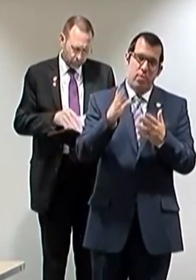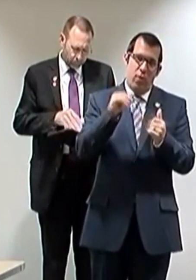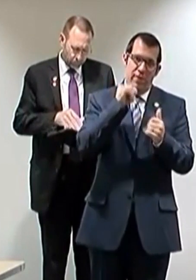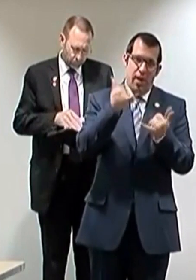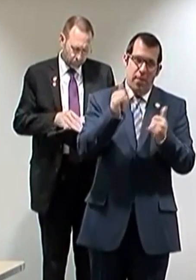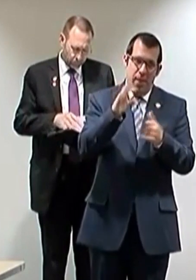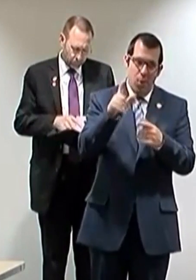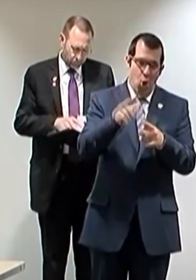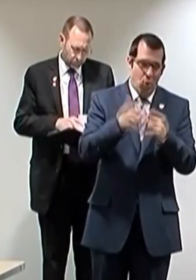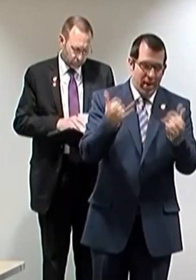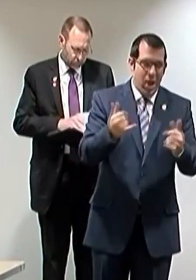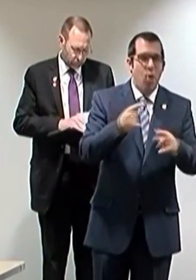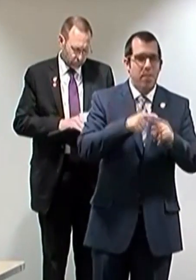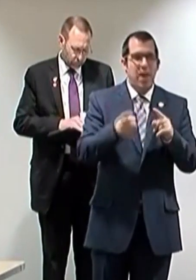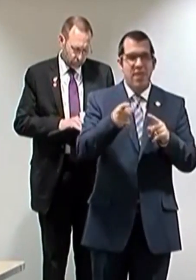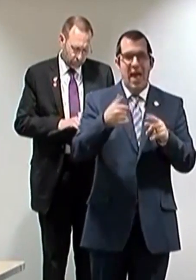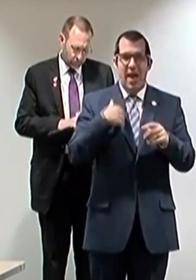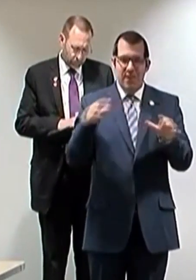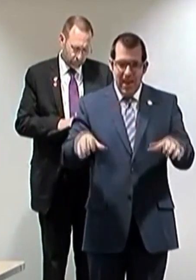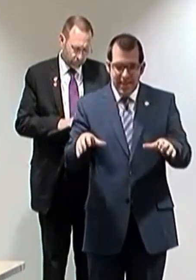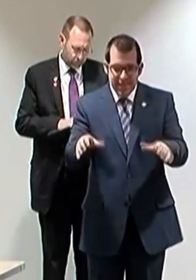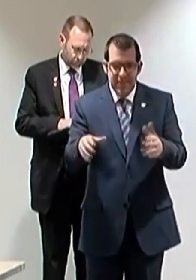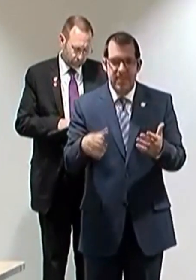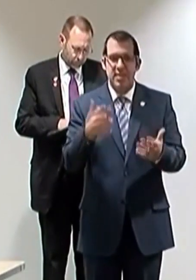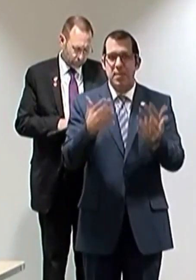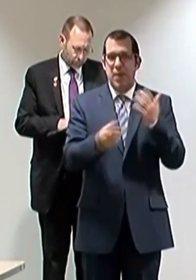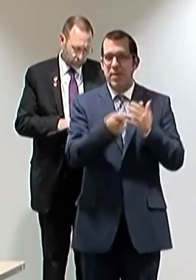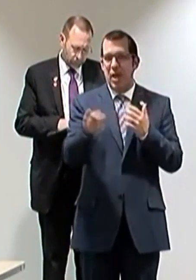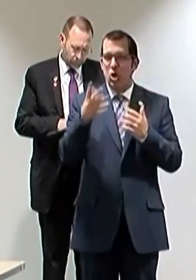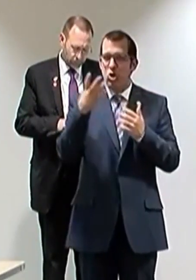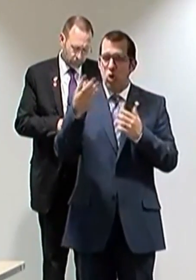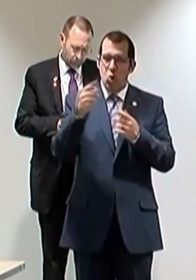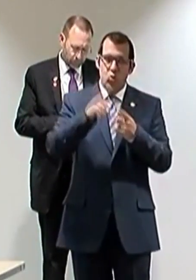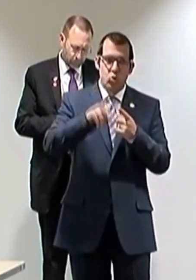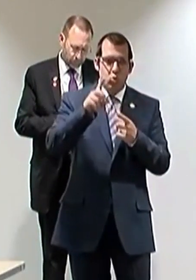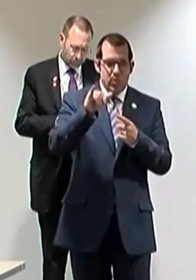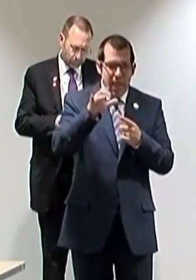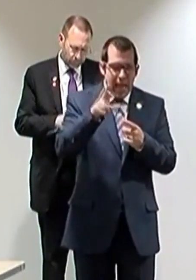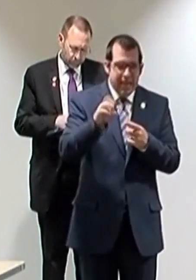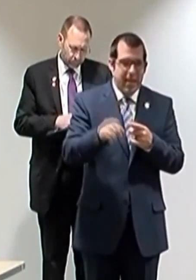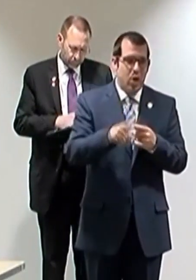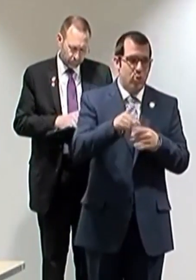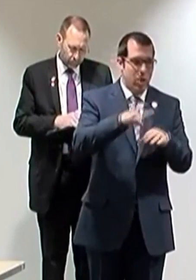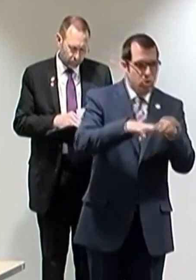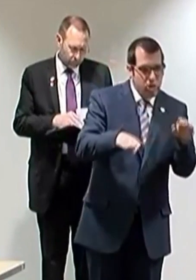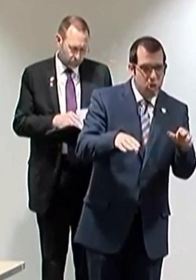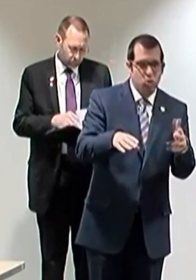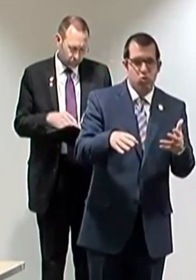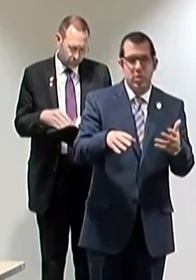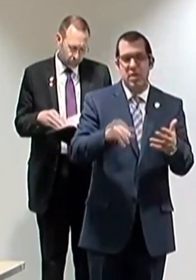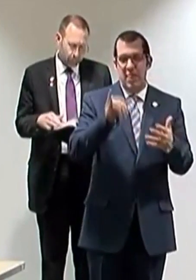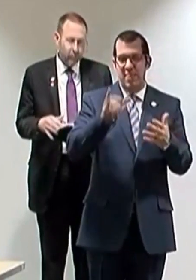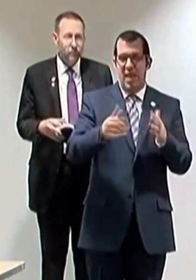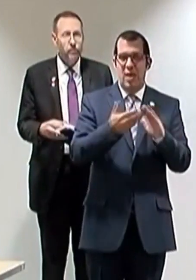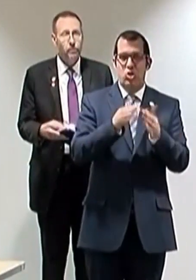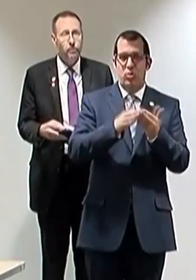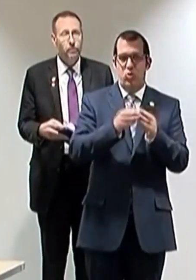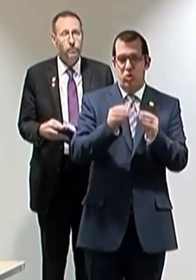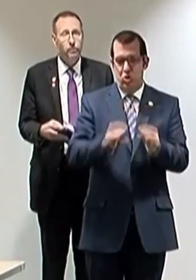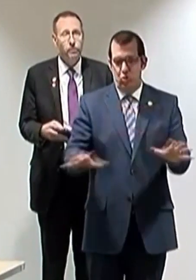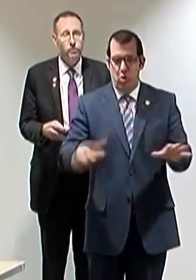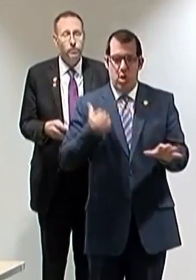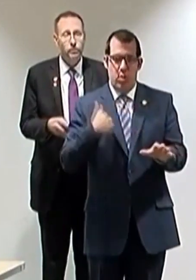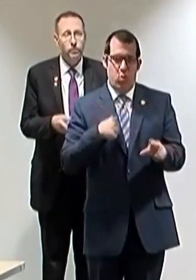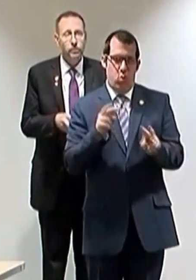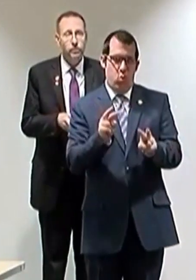but they have activities. They might be going to a daycare or their children. And so that's the community spread that we